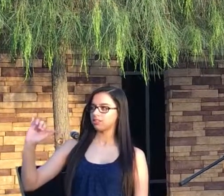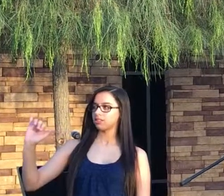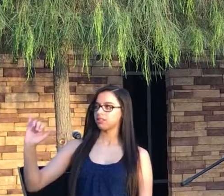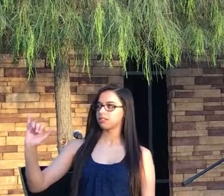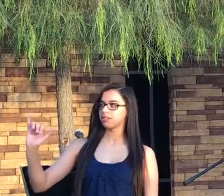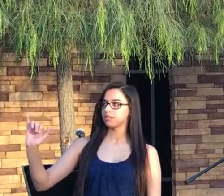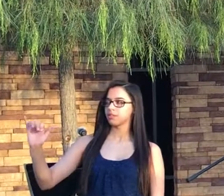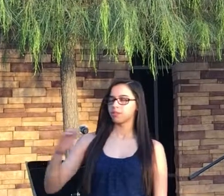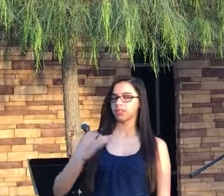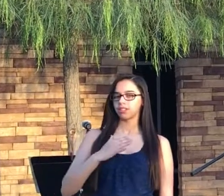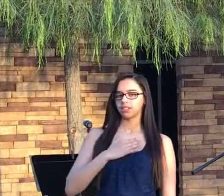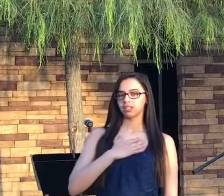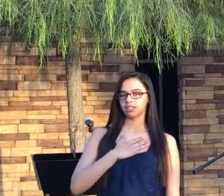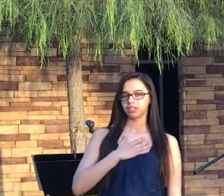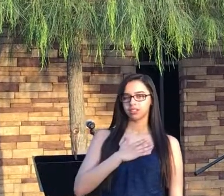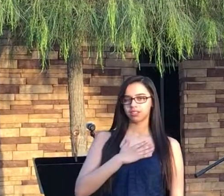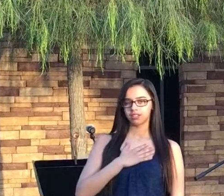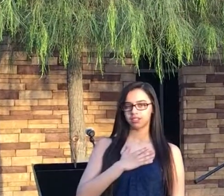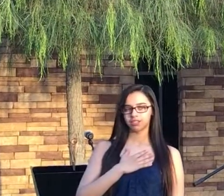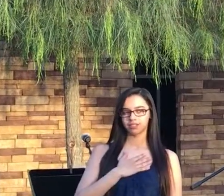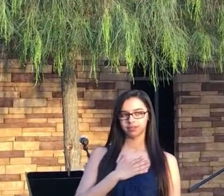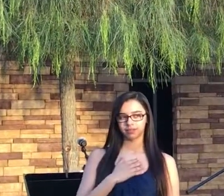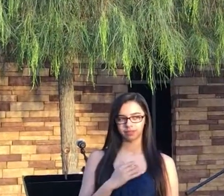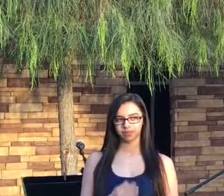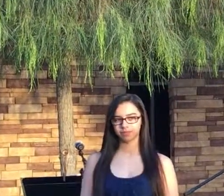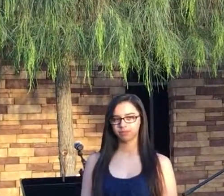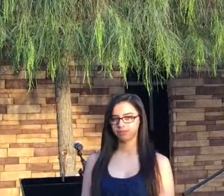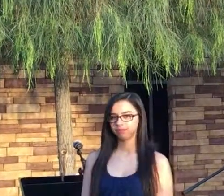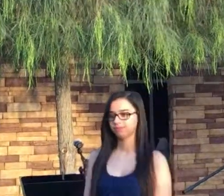mine. Amen. Amen. Amen. Amen.